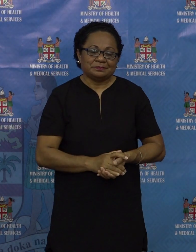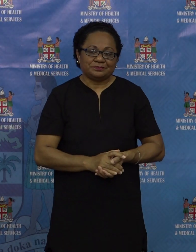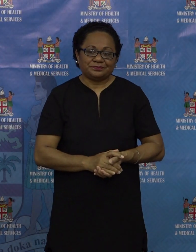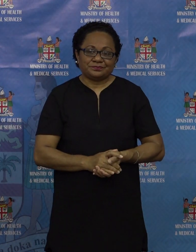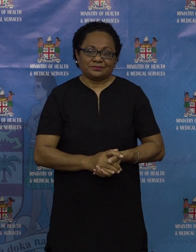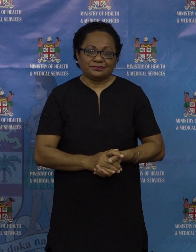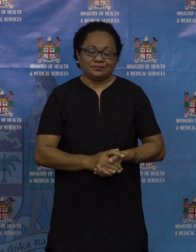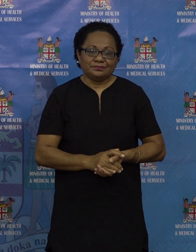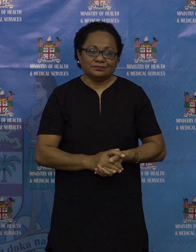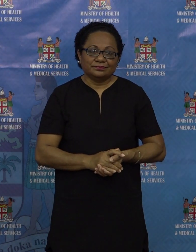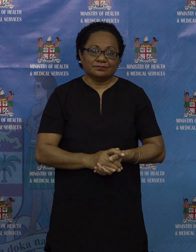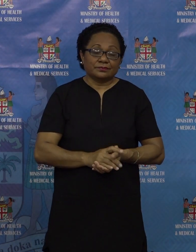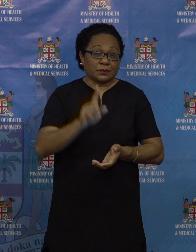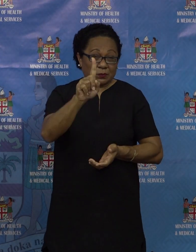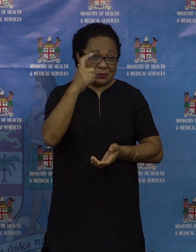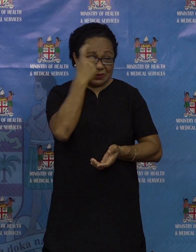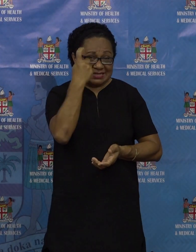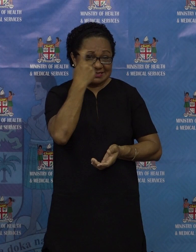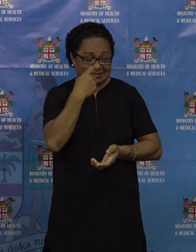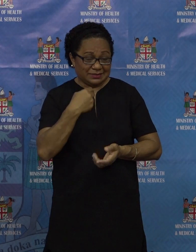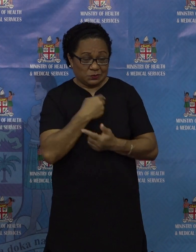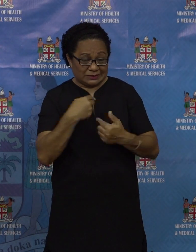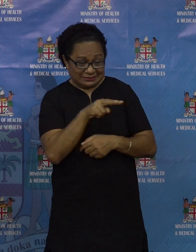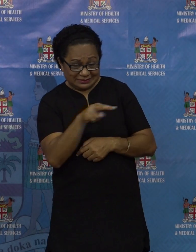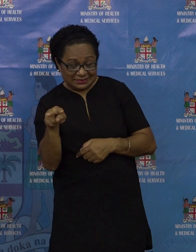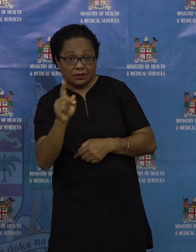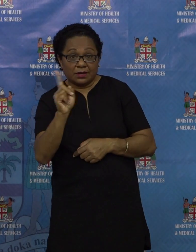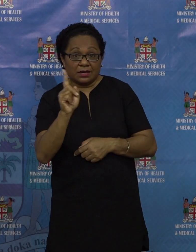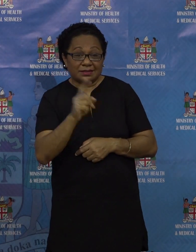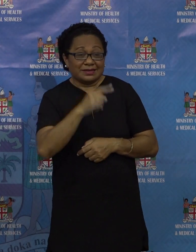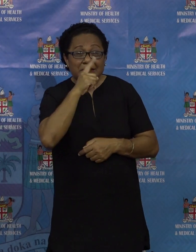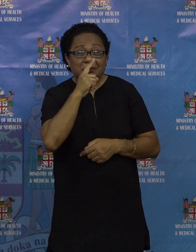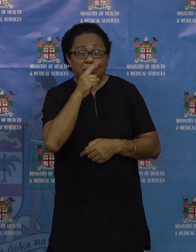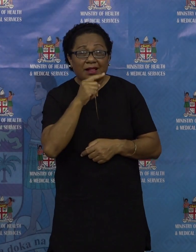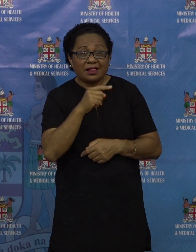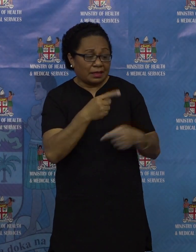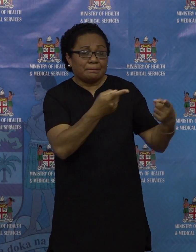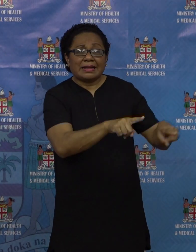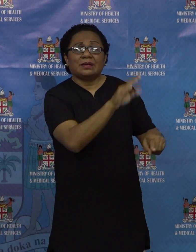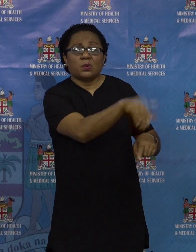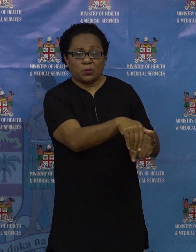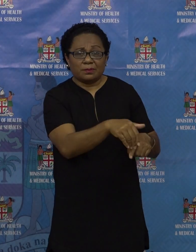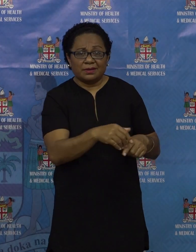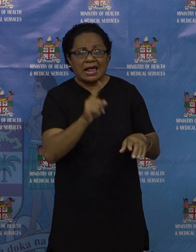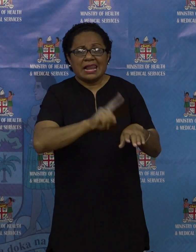Now, one troubling trend that we are seeing is patients arriving to hospitals dead on arrival due to